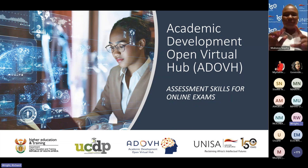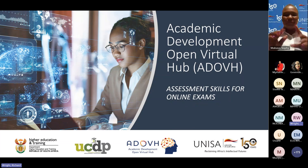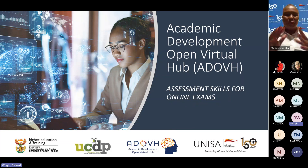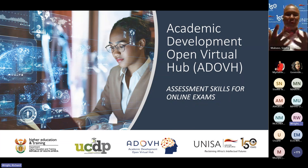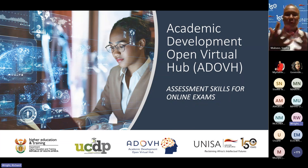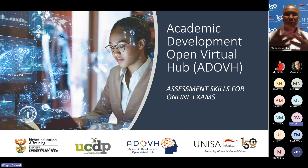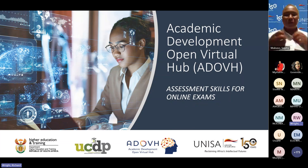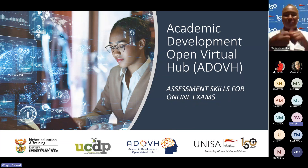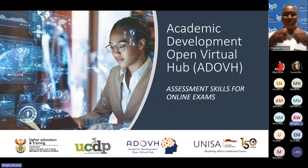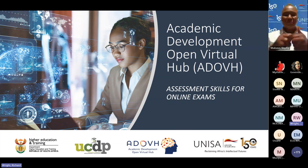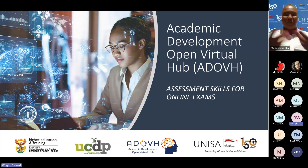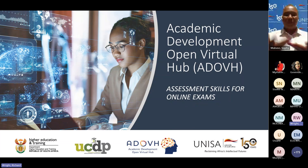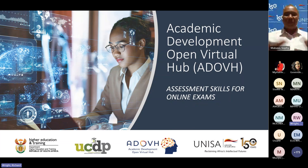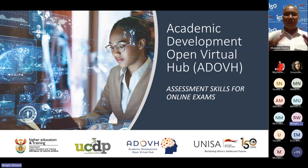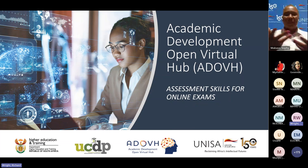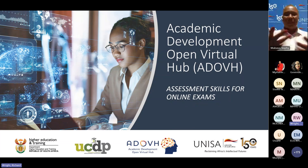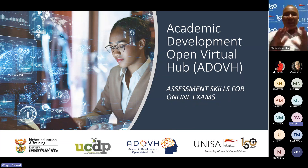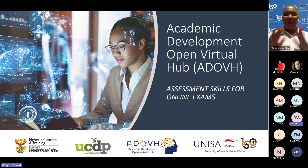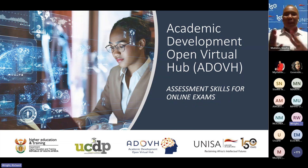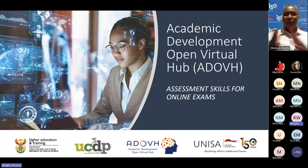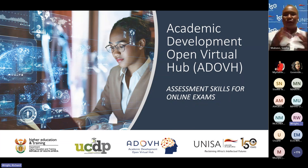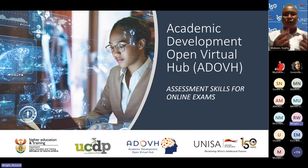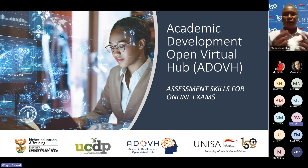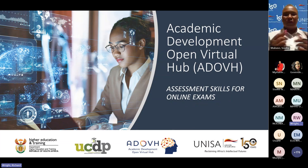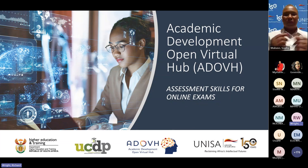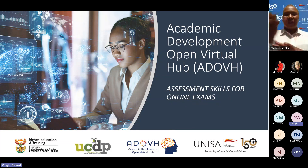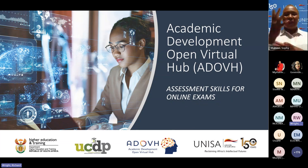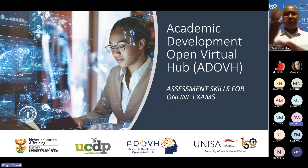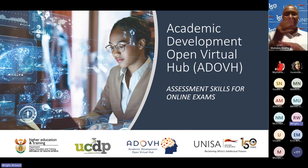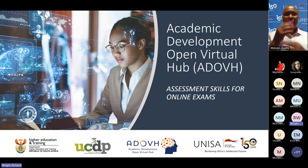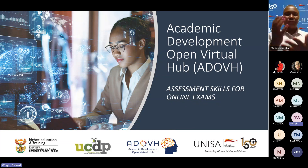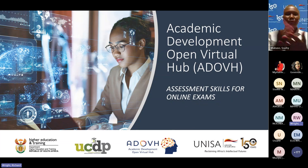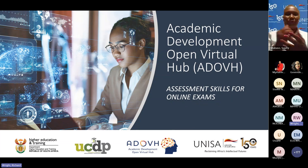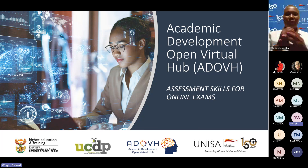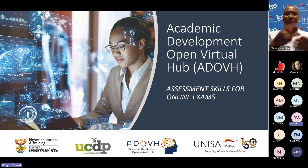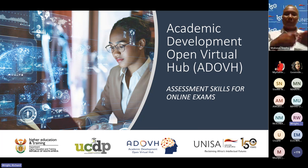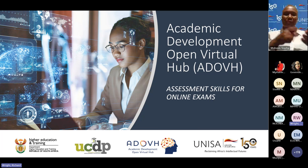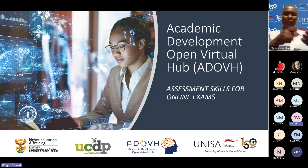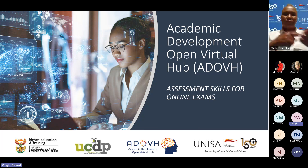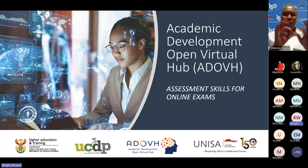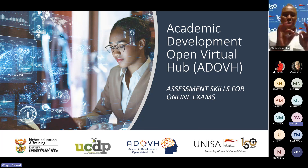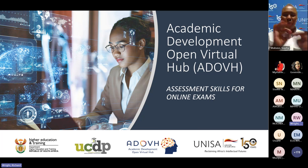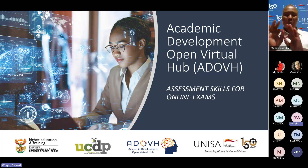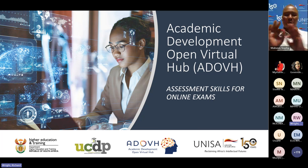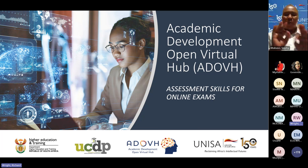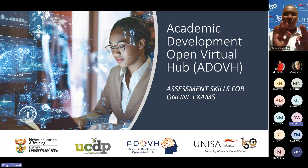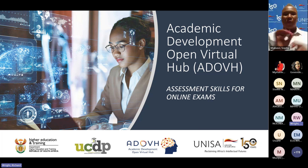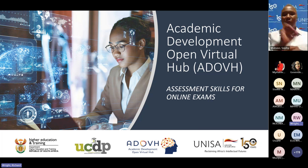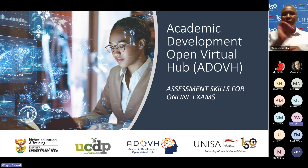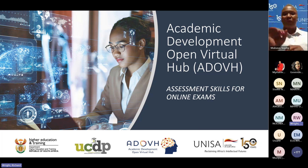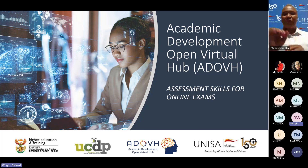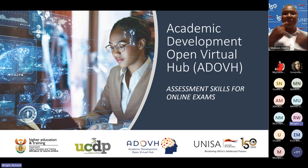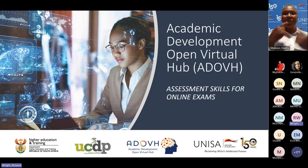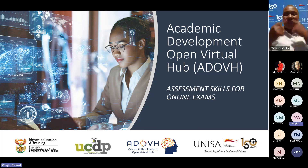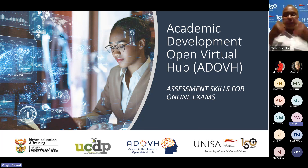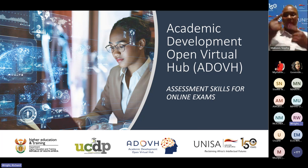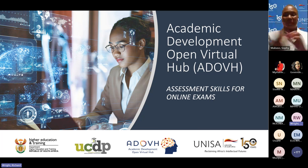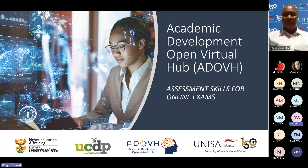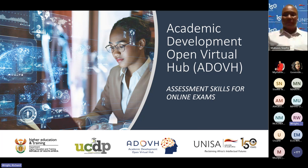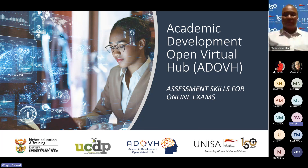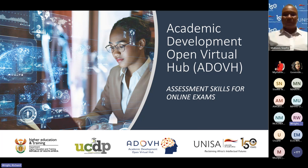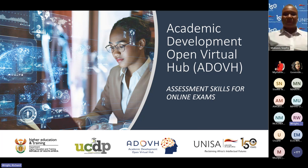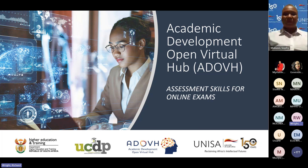And how you do be smarter than the lecturer to really get the most marks for your answer sheet?